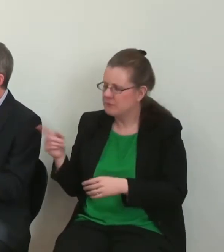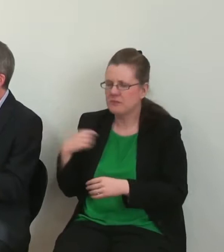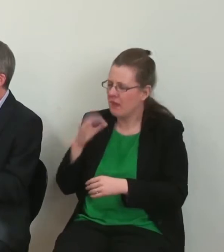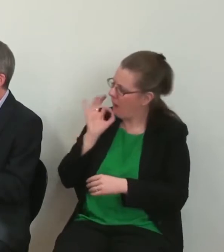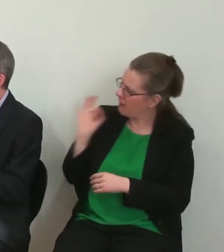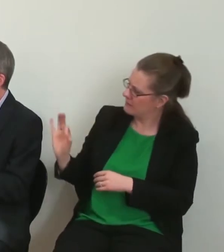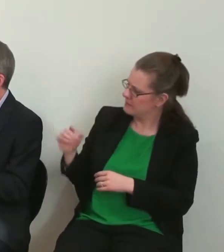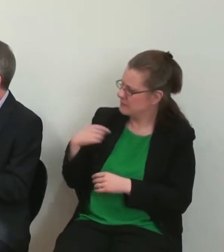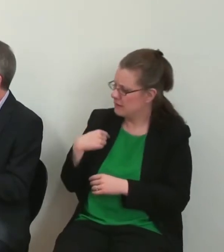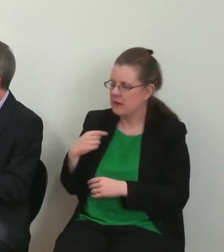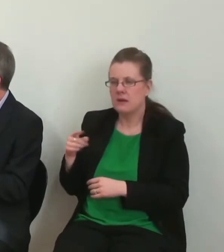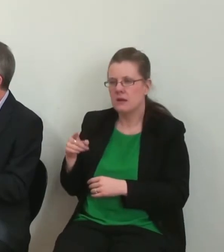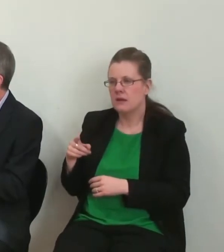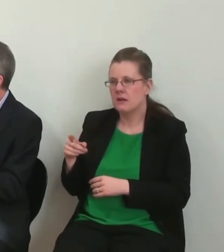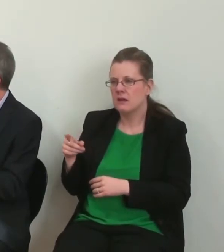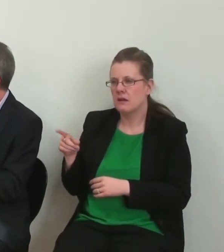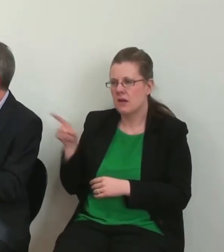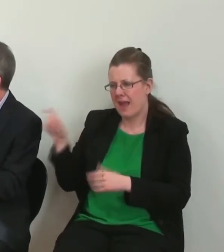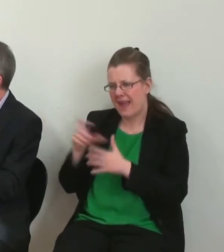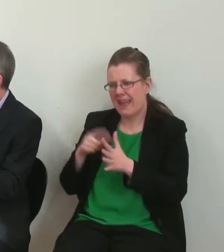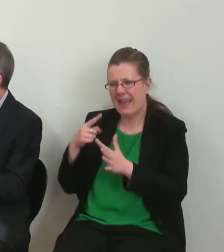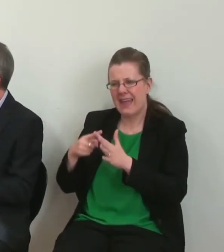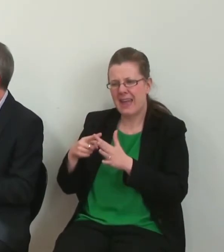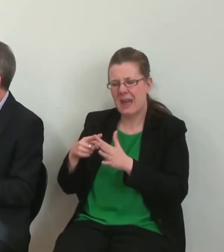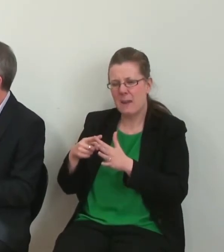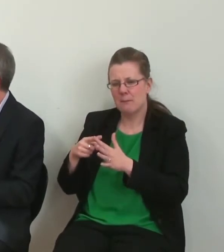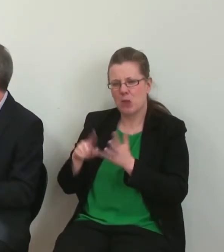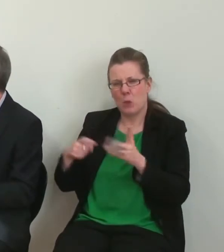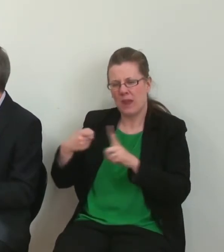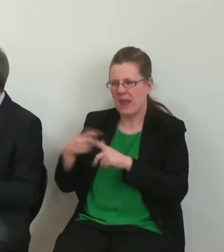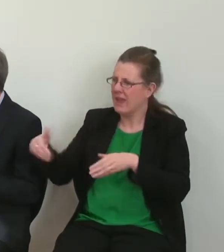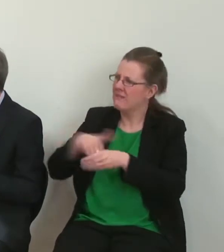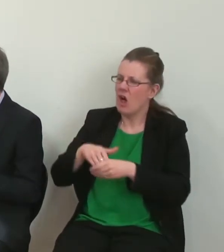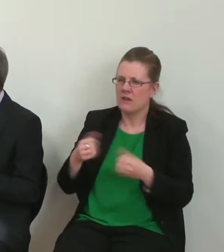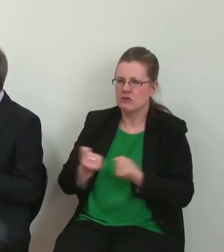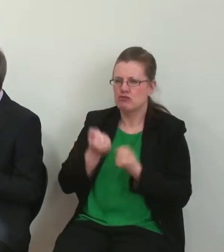did you guys as CAPE, why did you get involved in the Strong Voices project?